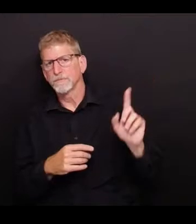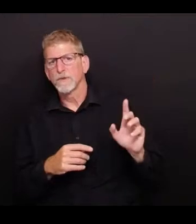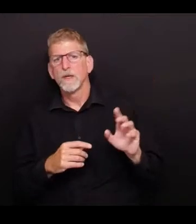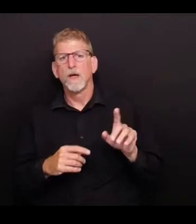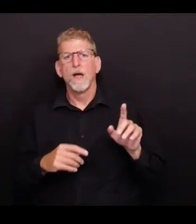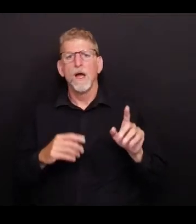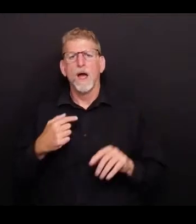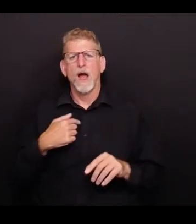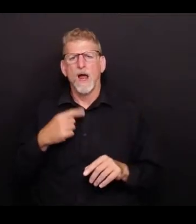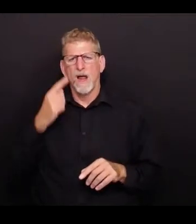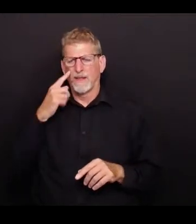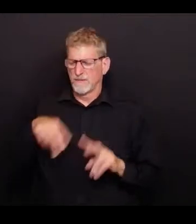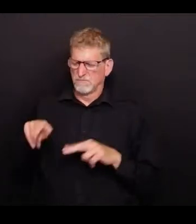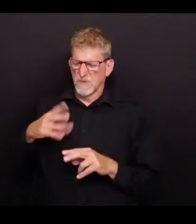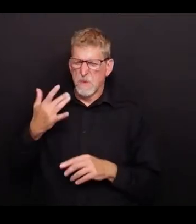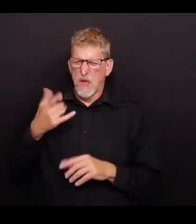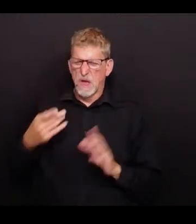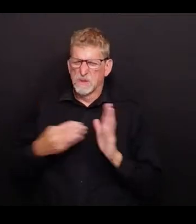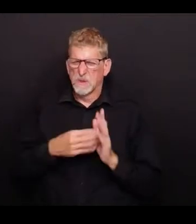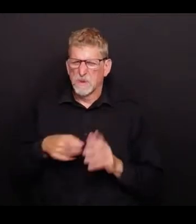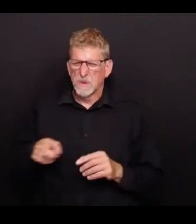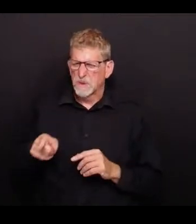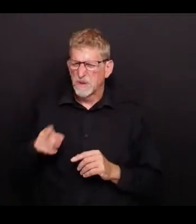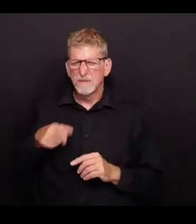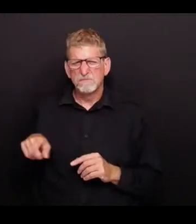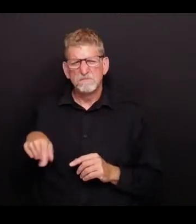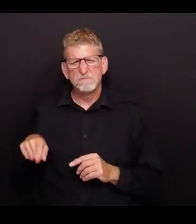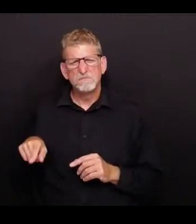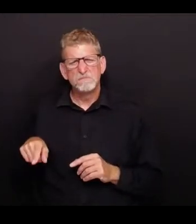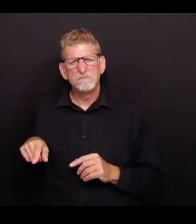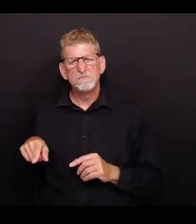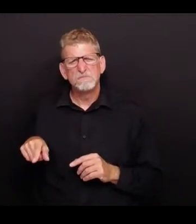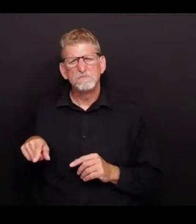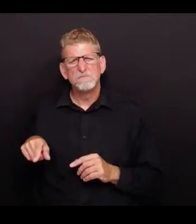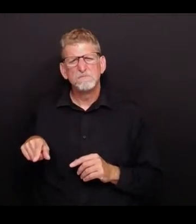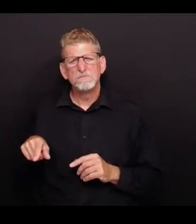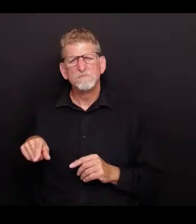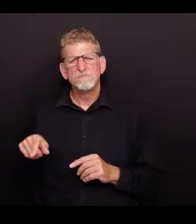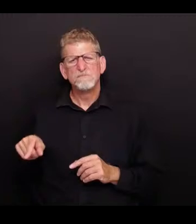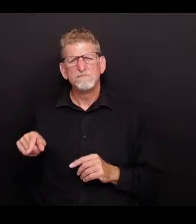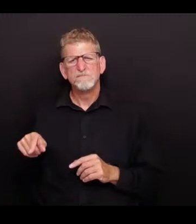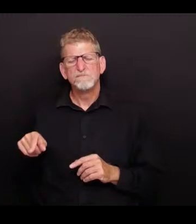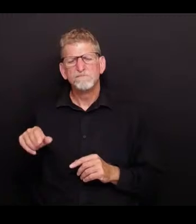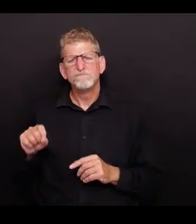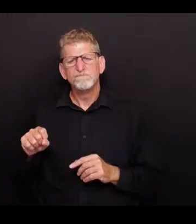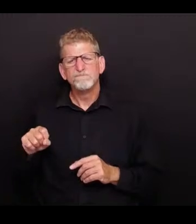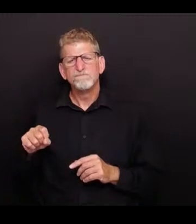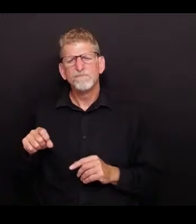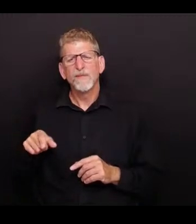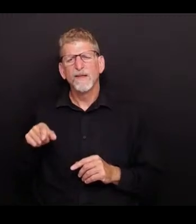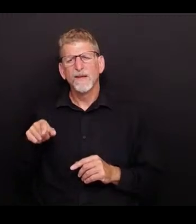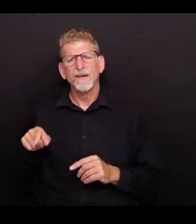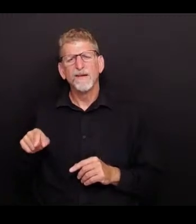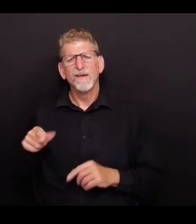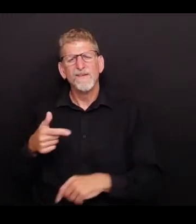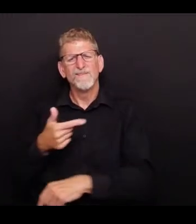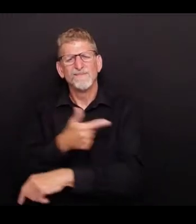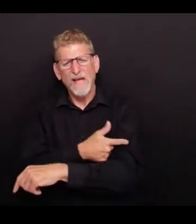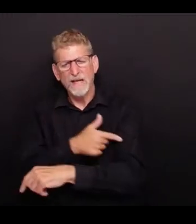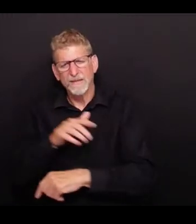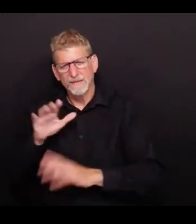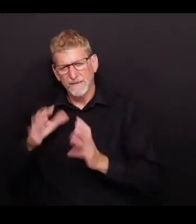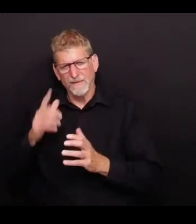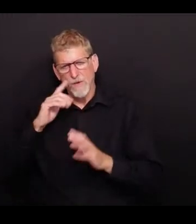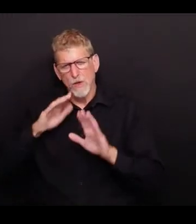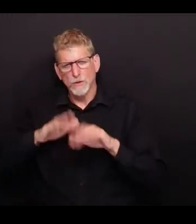yes. No, I mean, I think that to be serious about this, I mean, we do take very